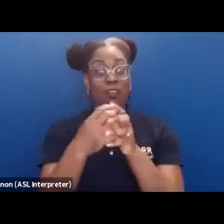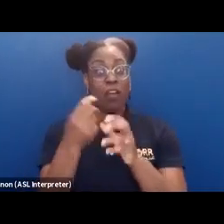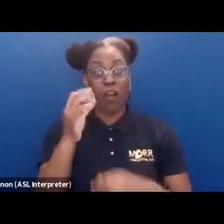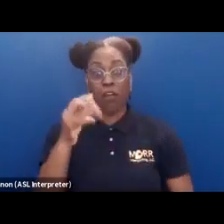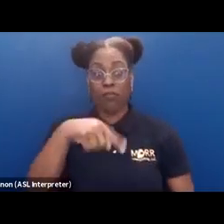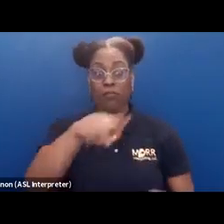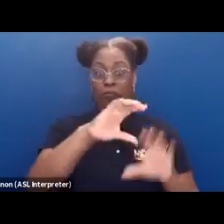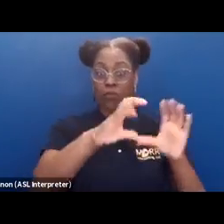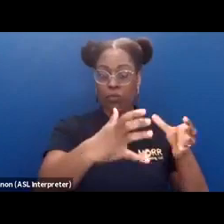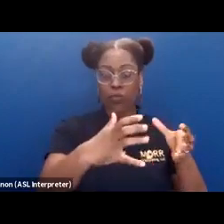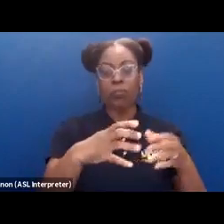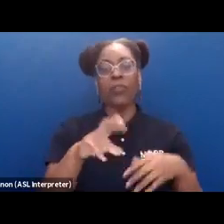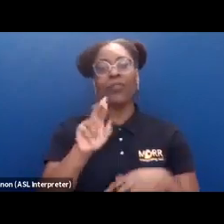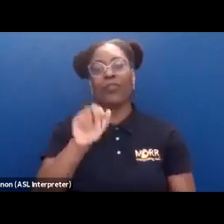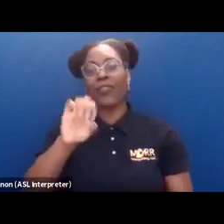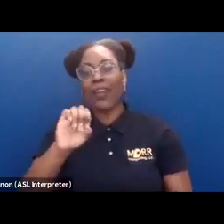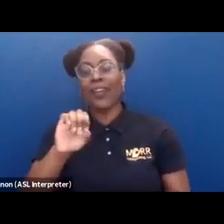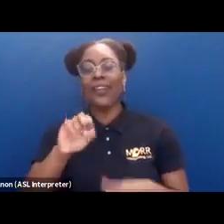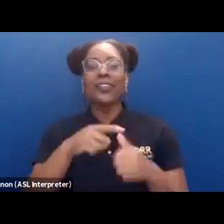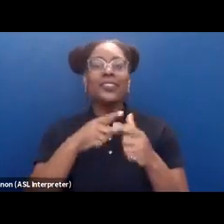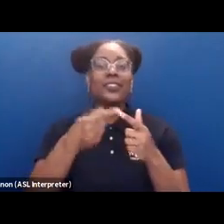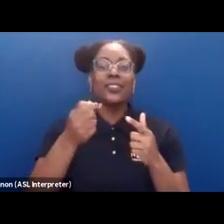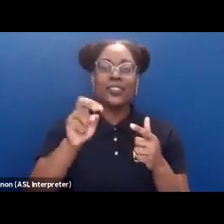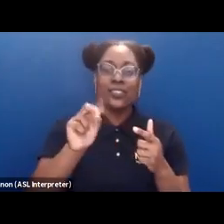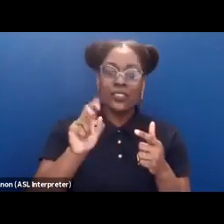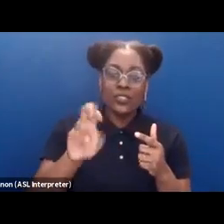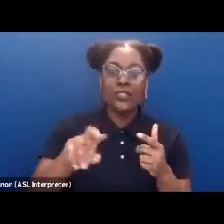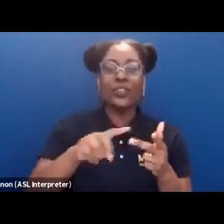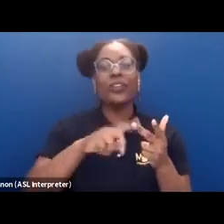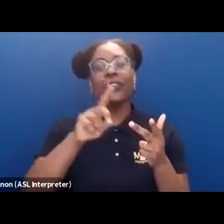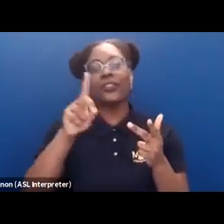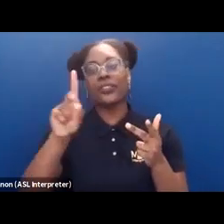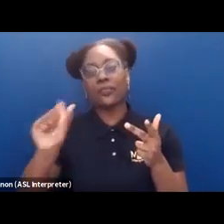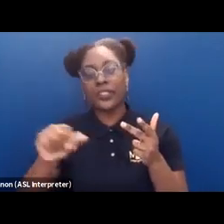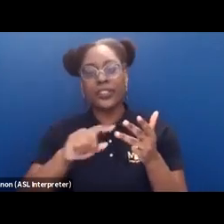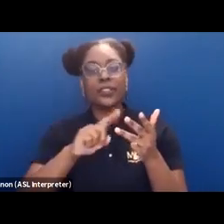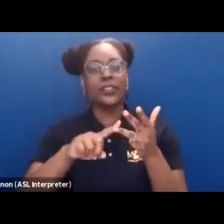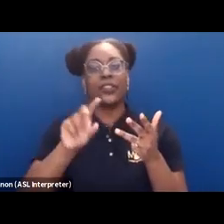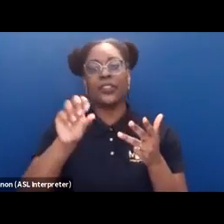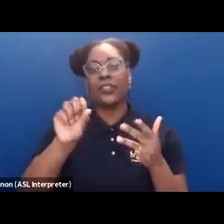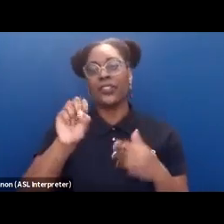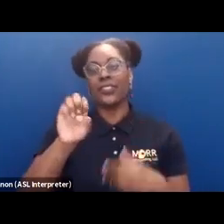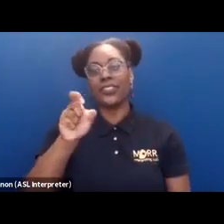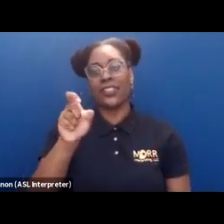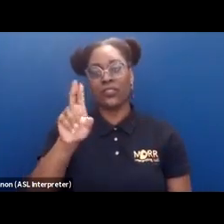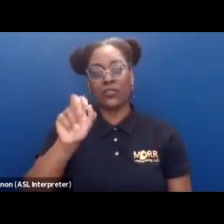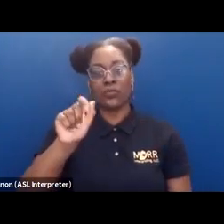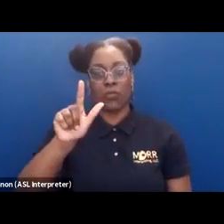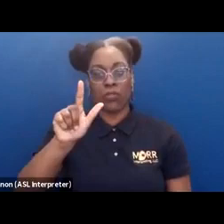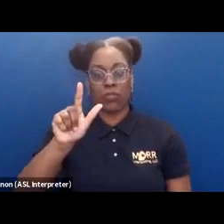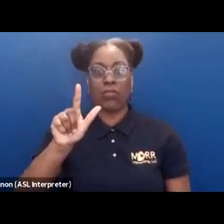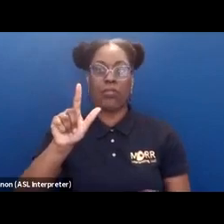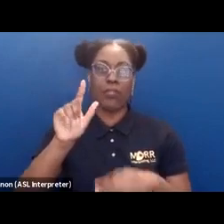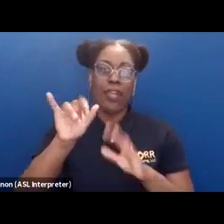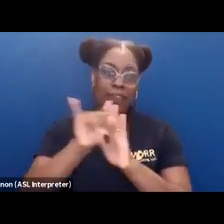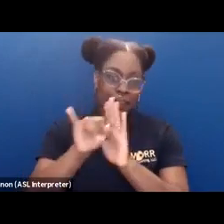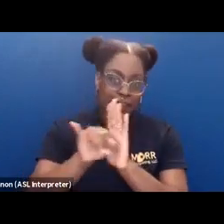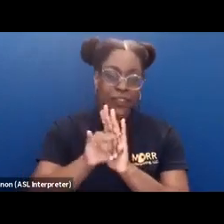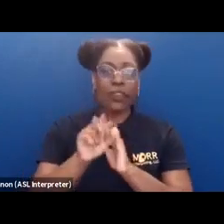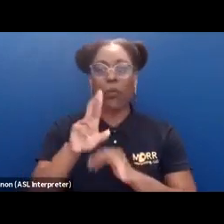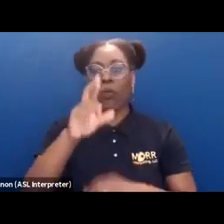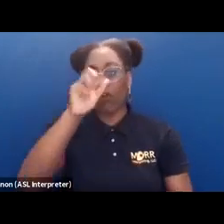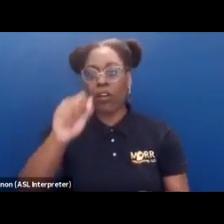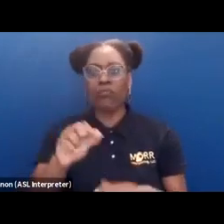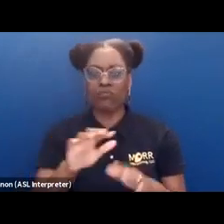disability. For example, in the southern states of Georgia, to a large extent, but